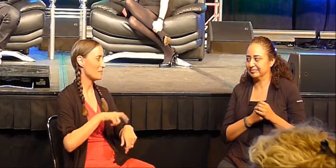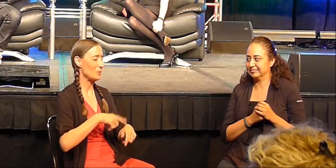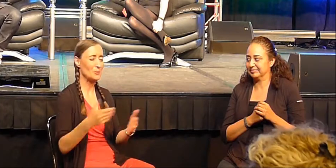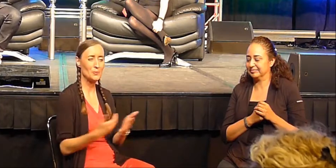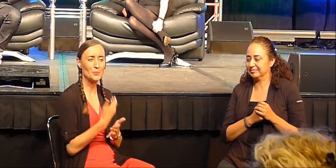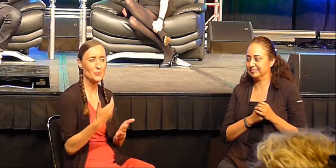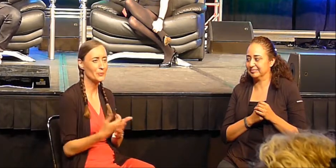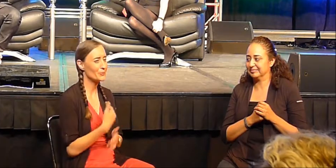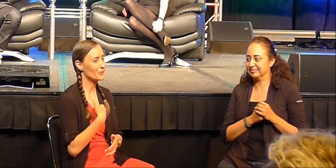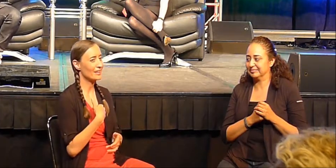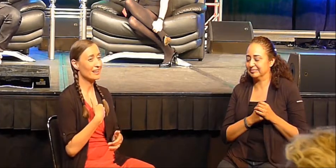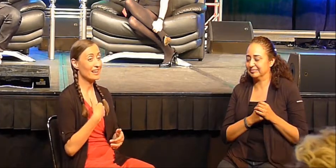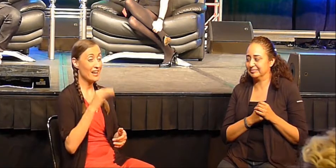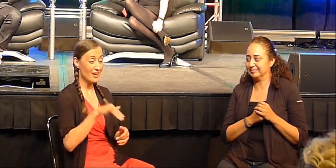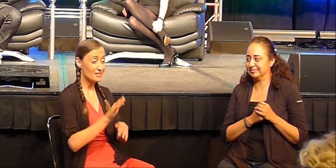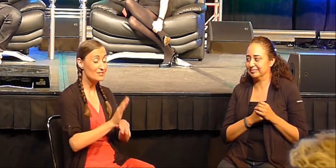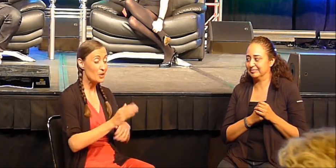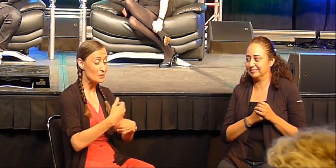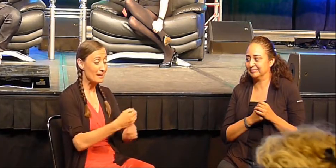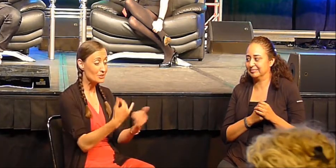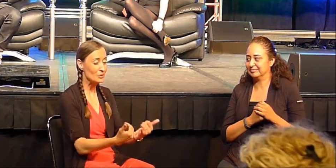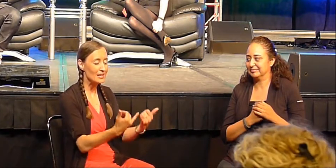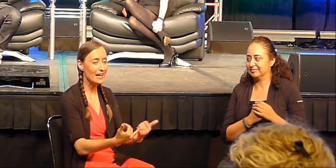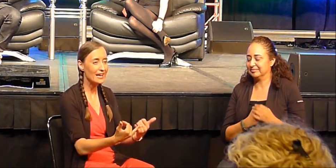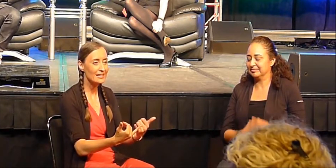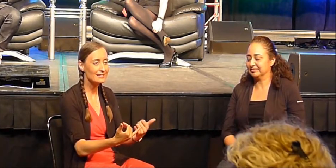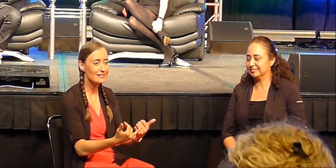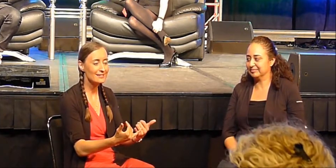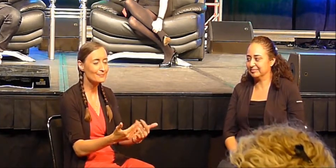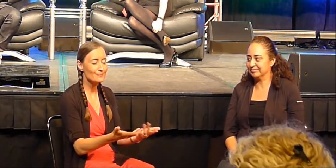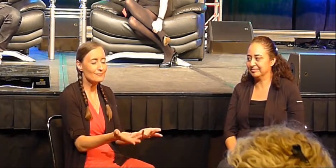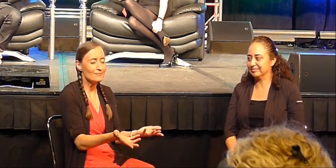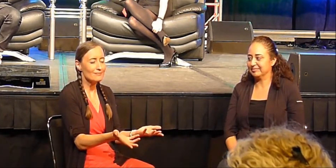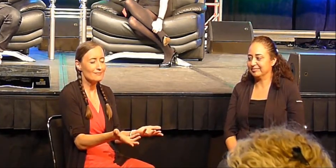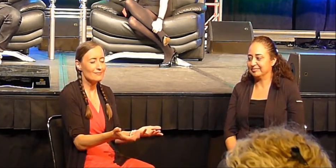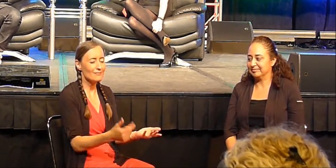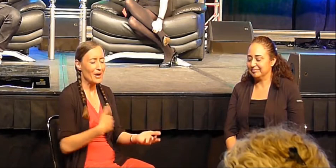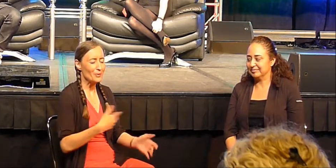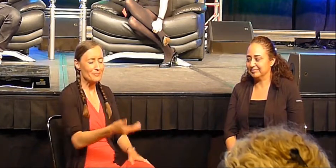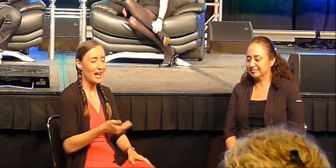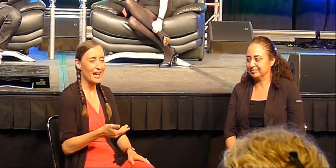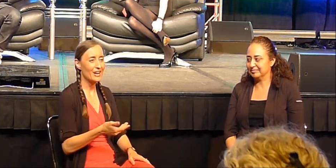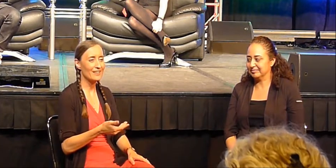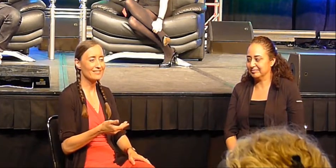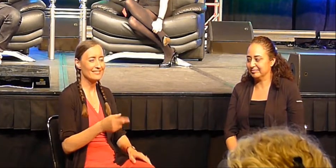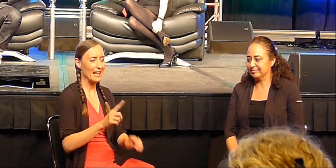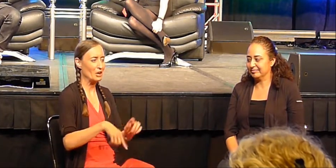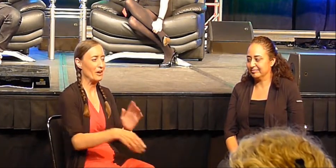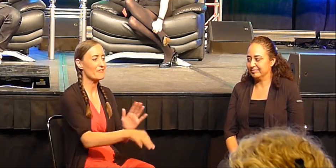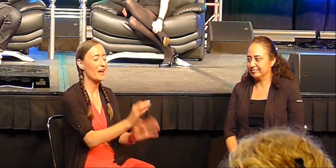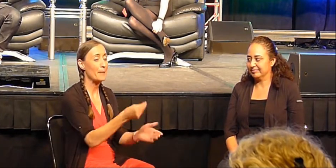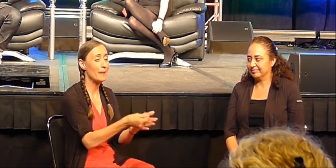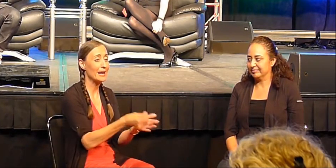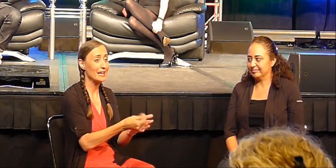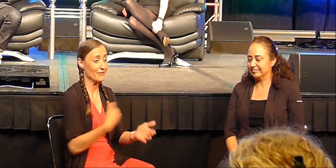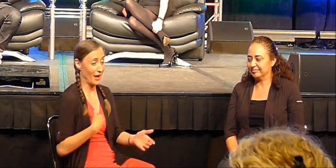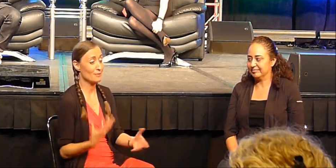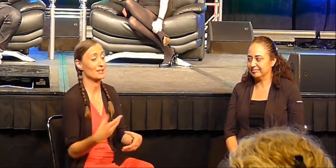made today, I wouldn't be casting it because they couldn't raise the money on my name. There's no way. Robin Wright had more